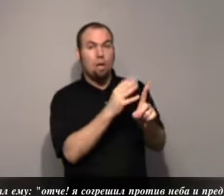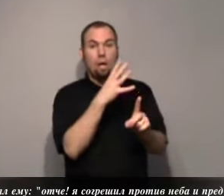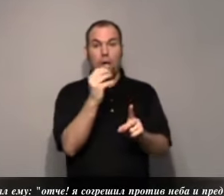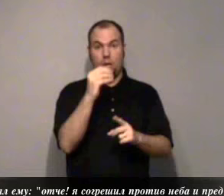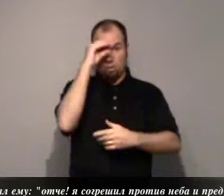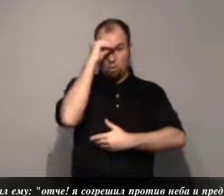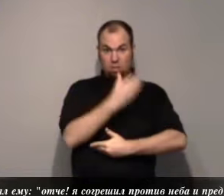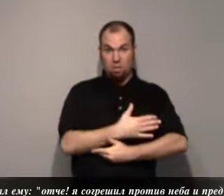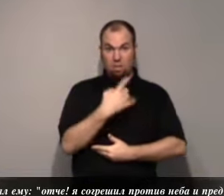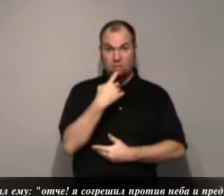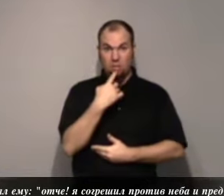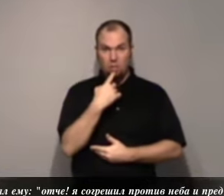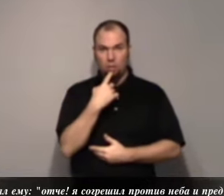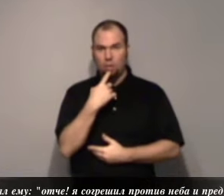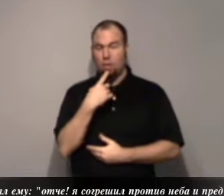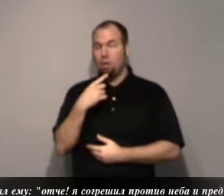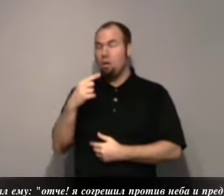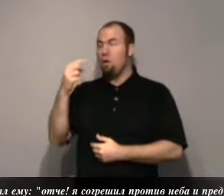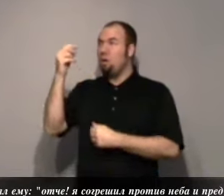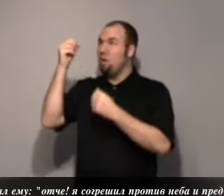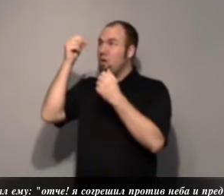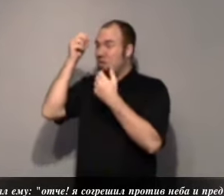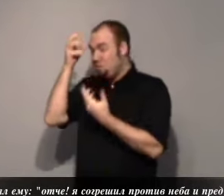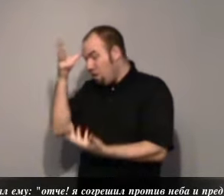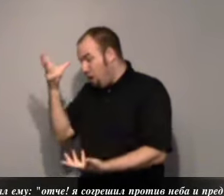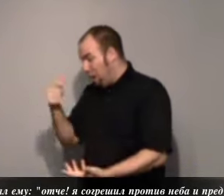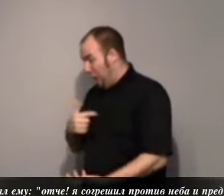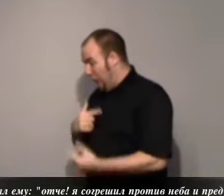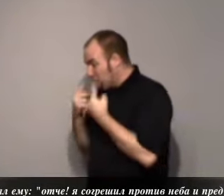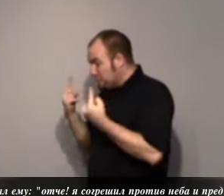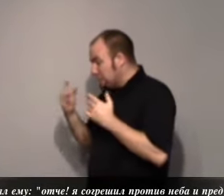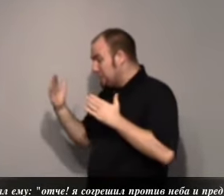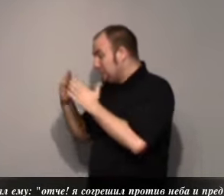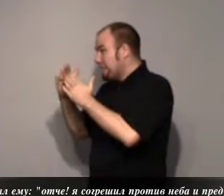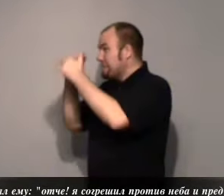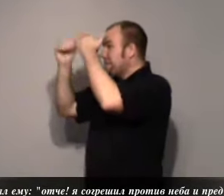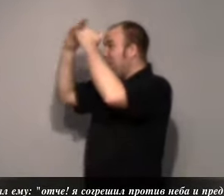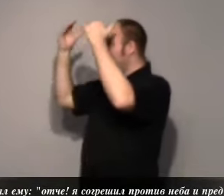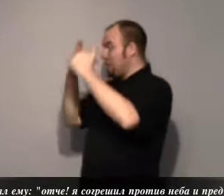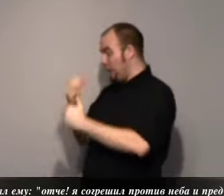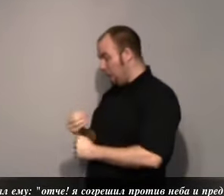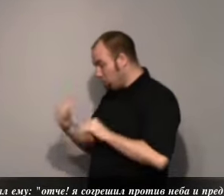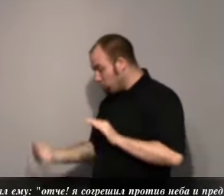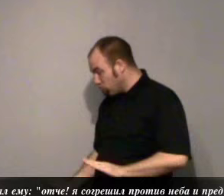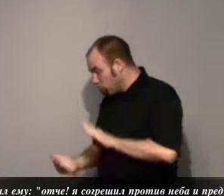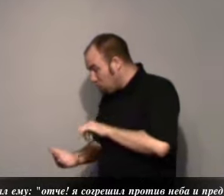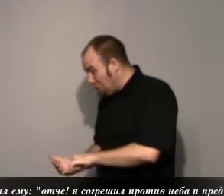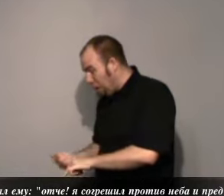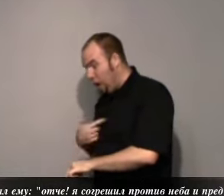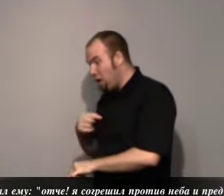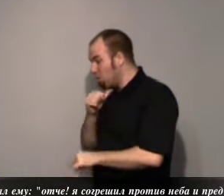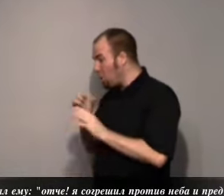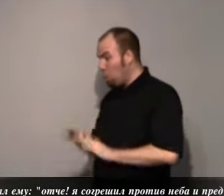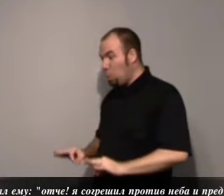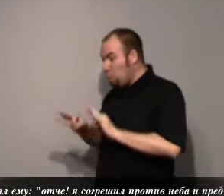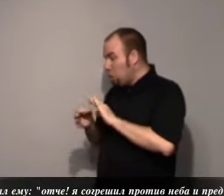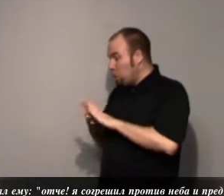Father, I have sinned against heaven and in your sight, and I am no longer worthy to be called your son.